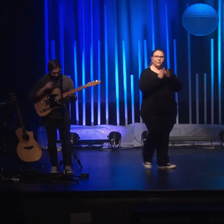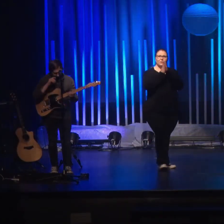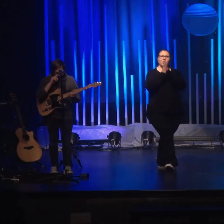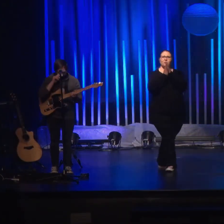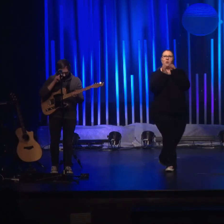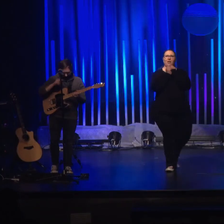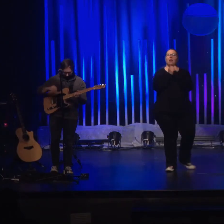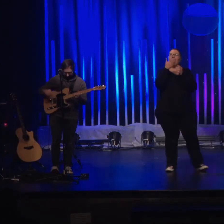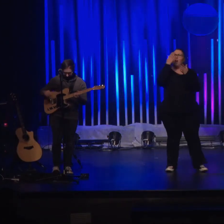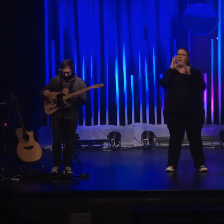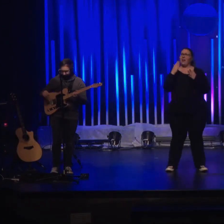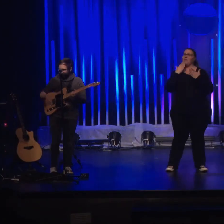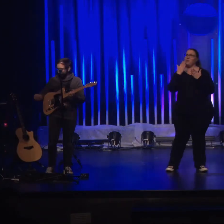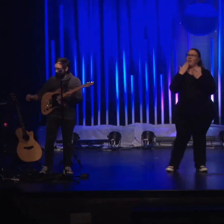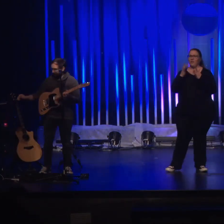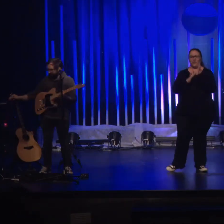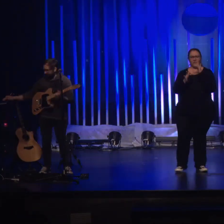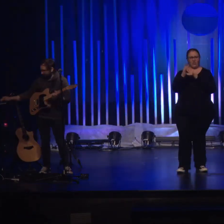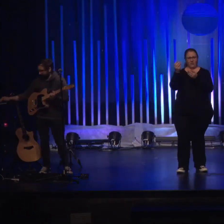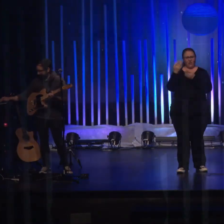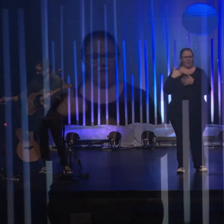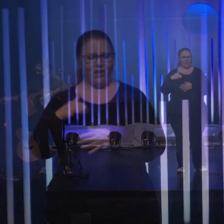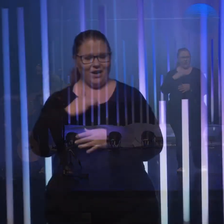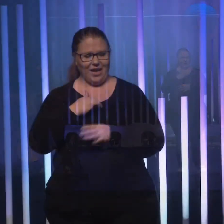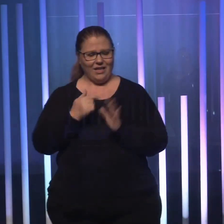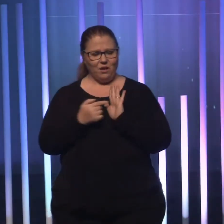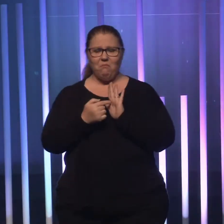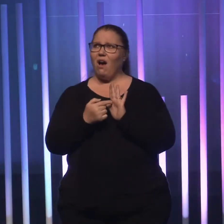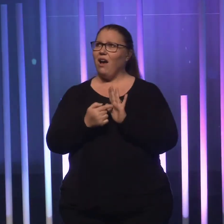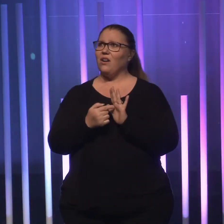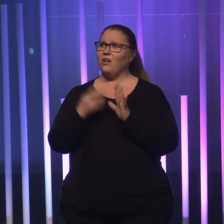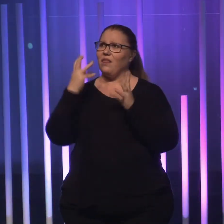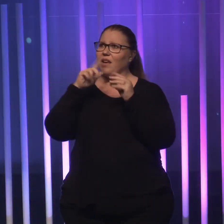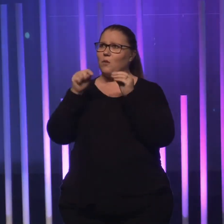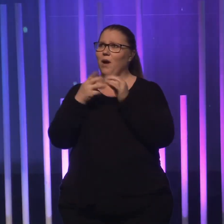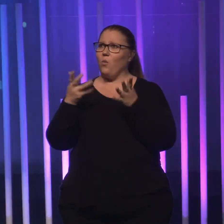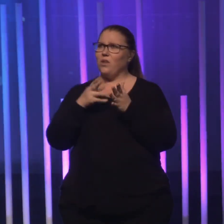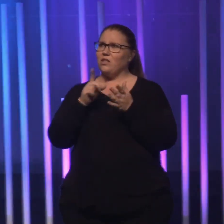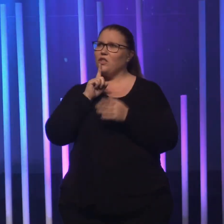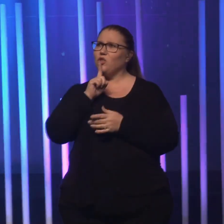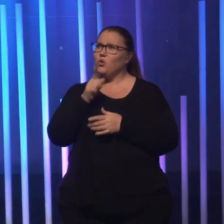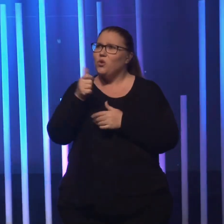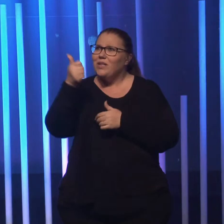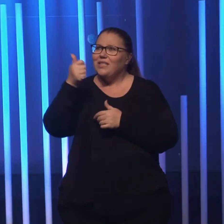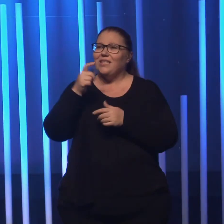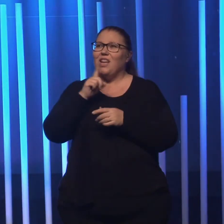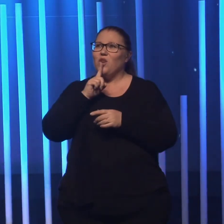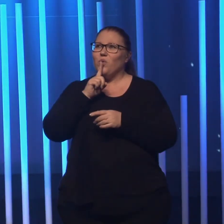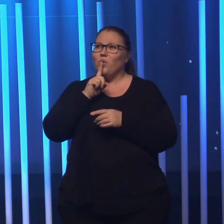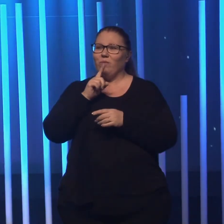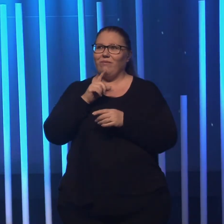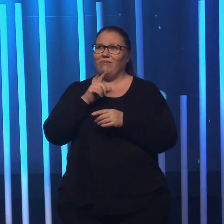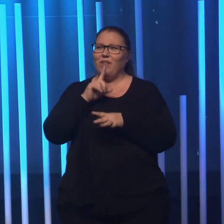God, I'm grateful that Jesus offers us a model to think of what is the truest and realest thing in our